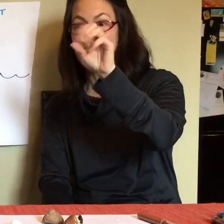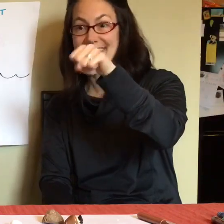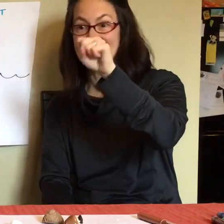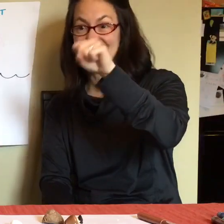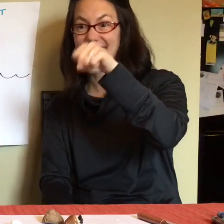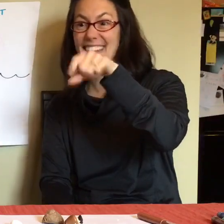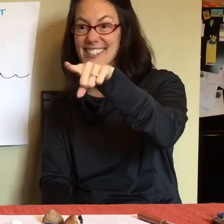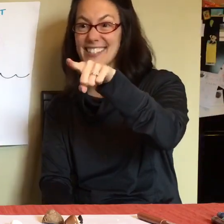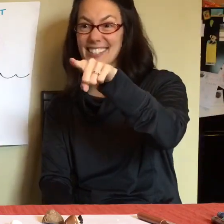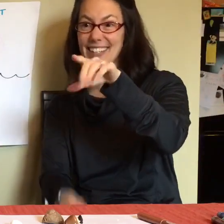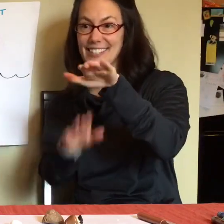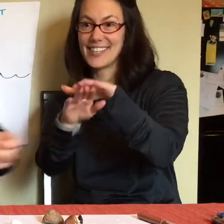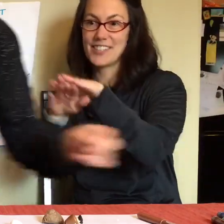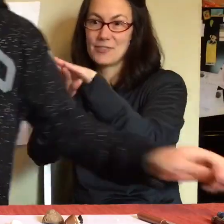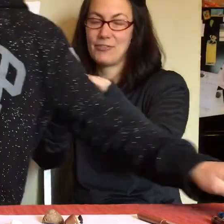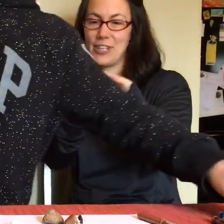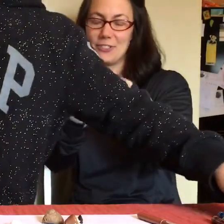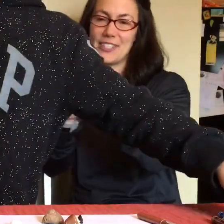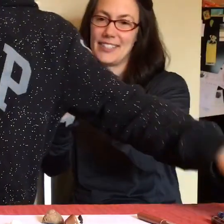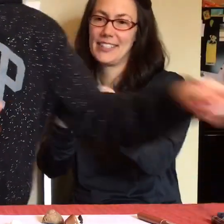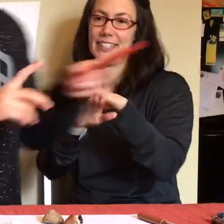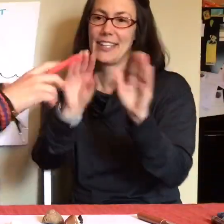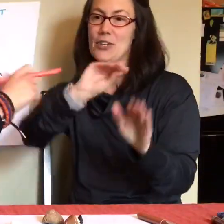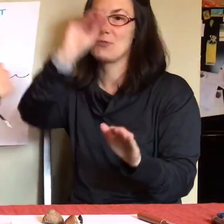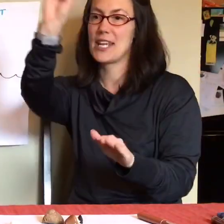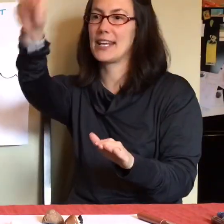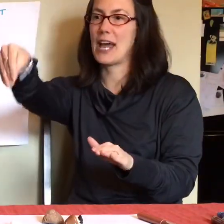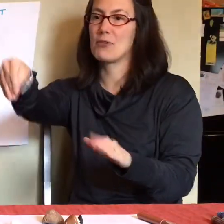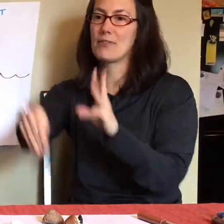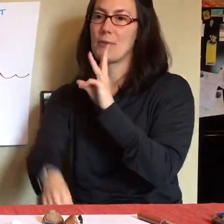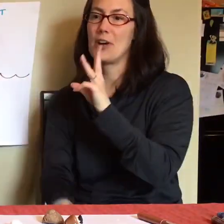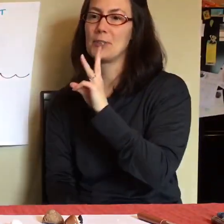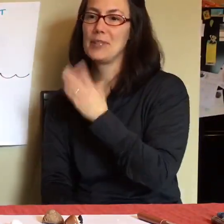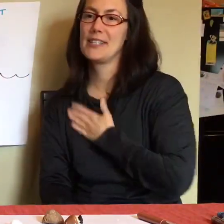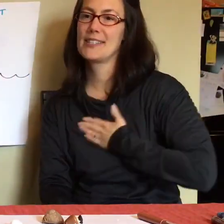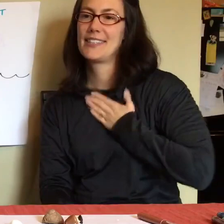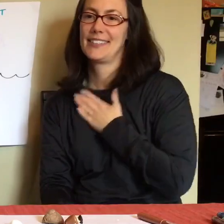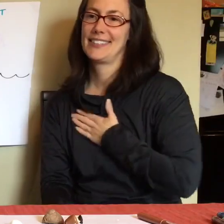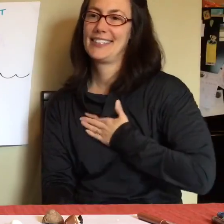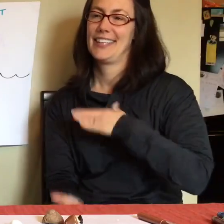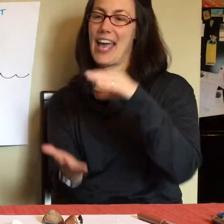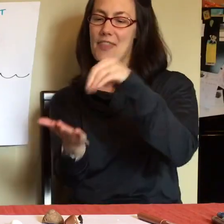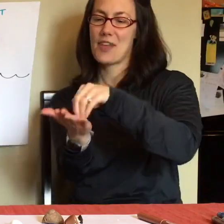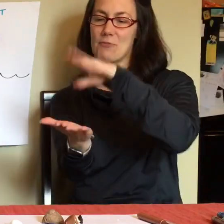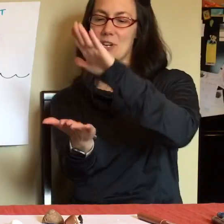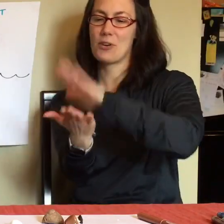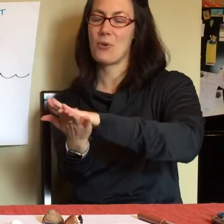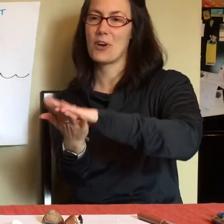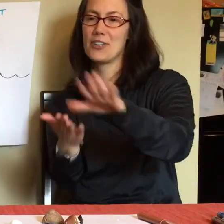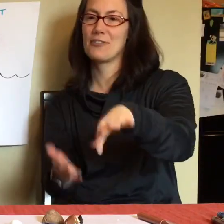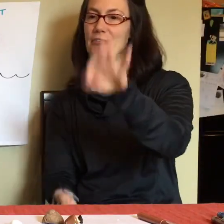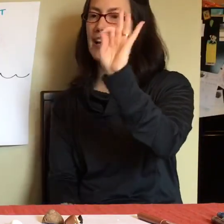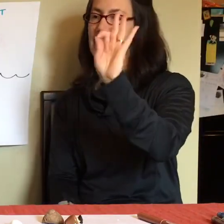And yes, it does float. Can you take it out of the water, please? Yes. And then record your finding?